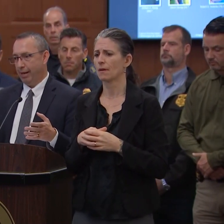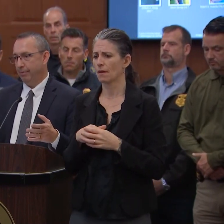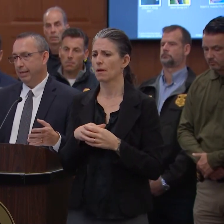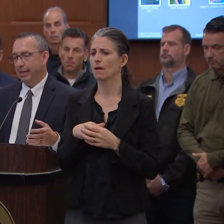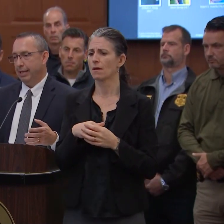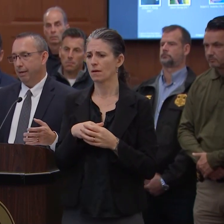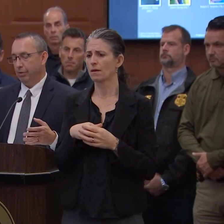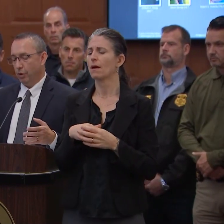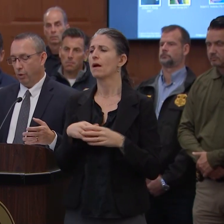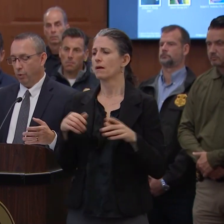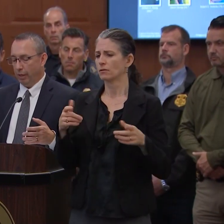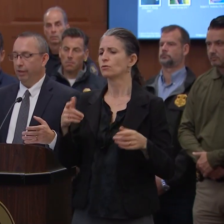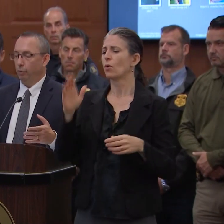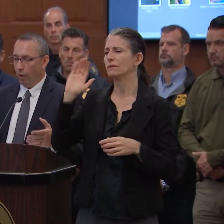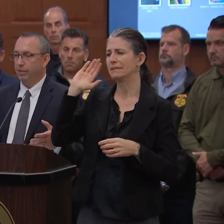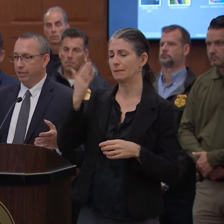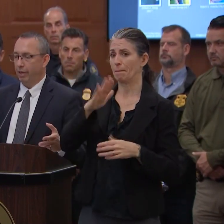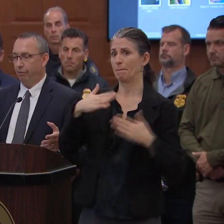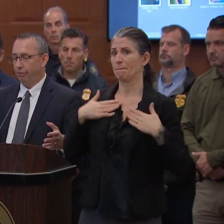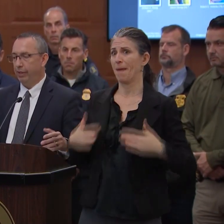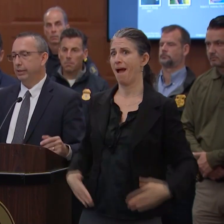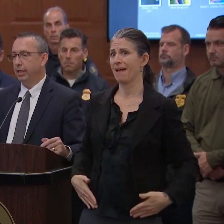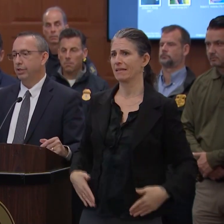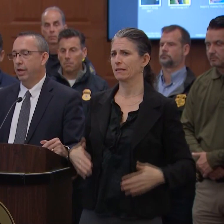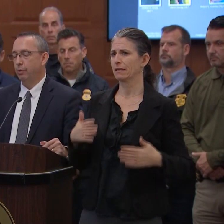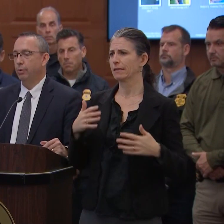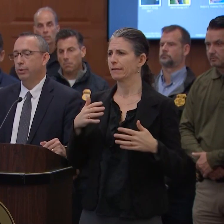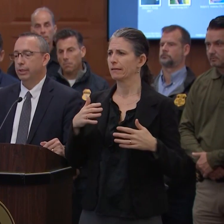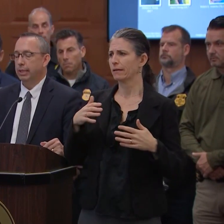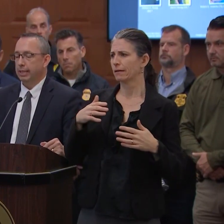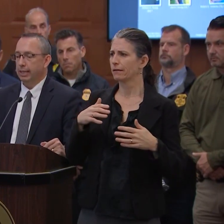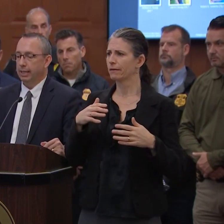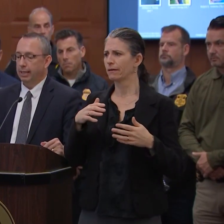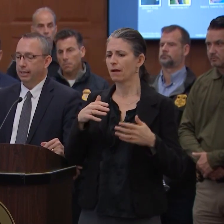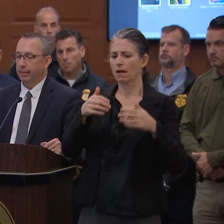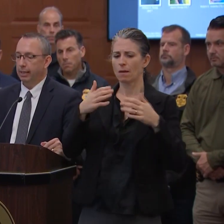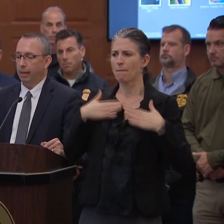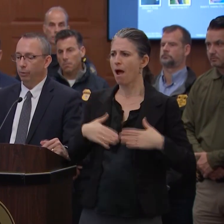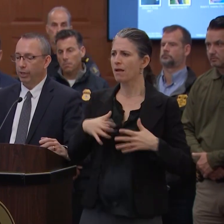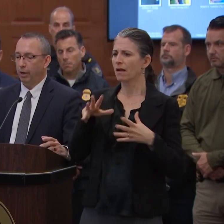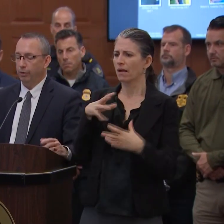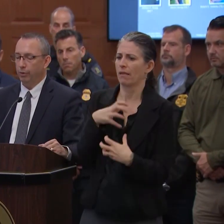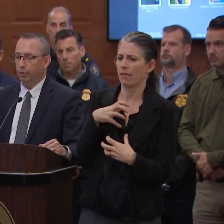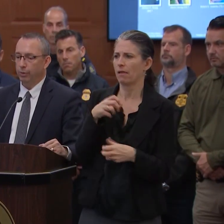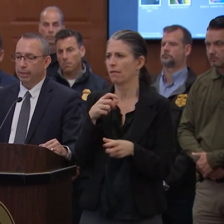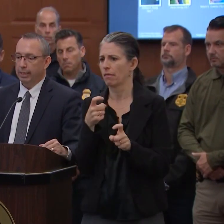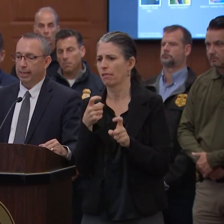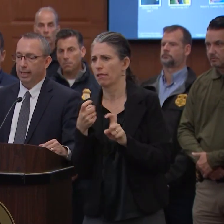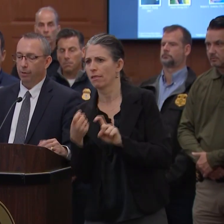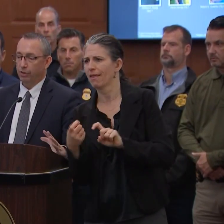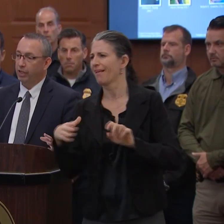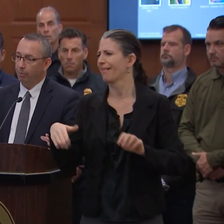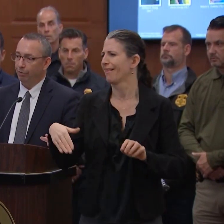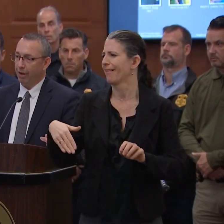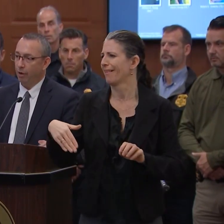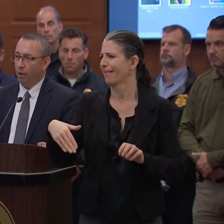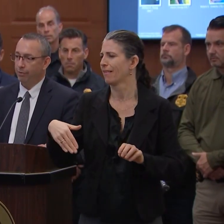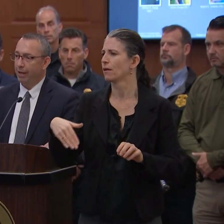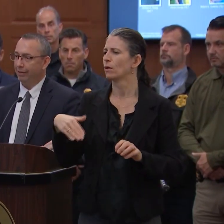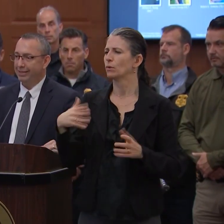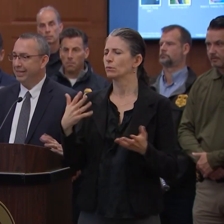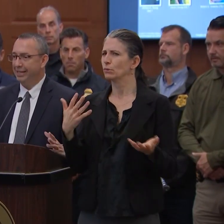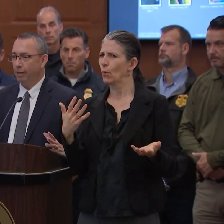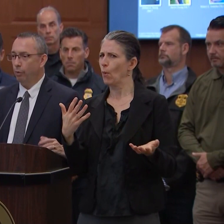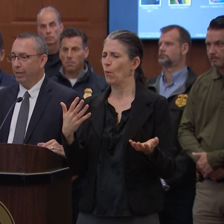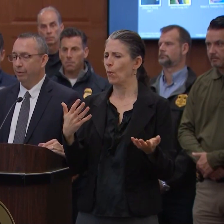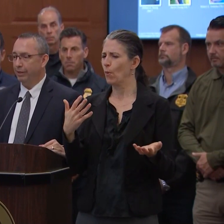time frame. So it was a self-inflicted gunshot wound. I will tell you, there was a couple of firearms found